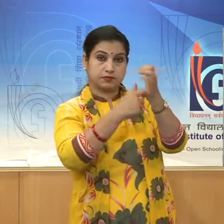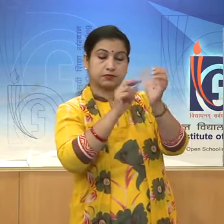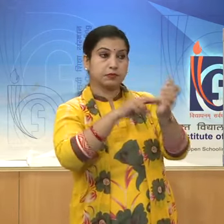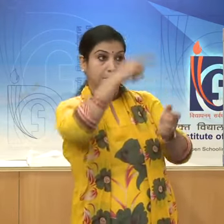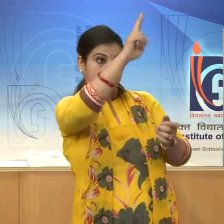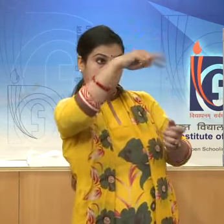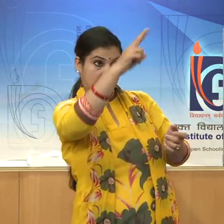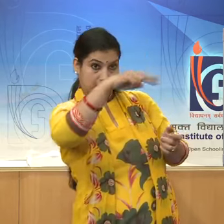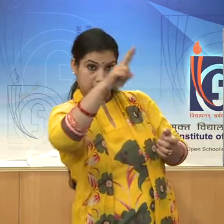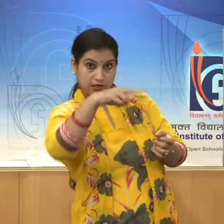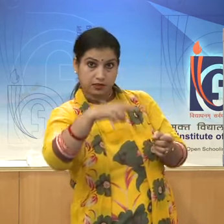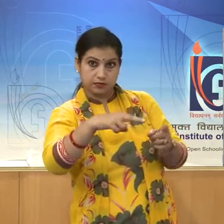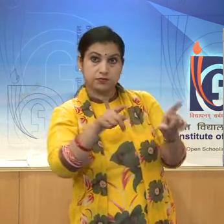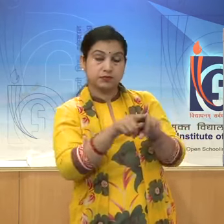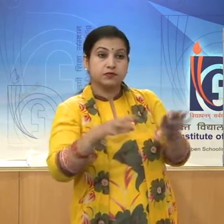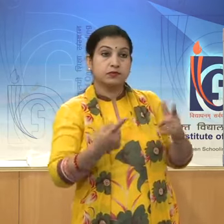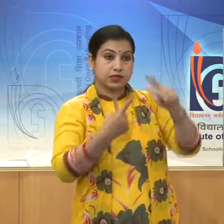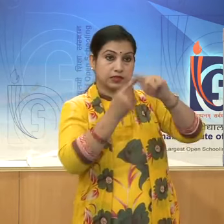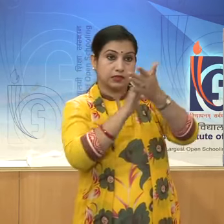painted Night Watch